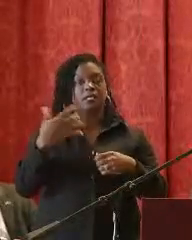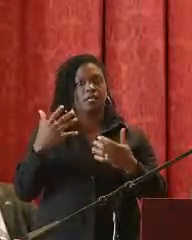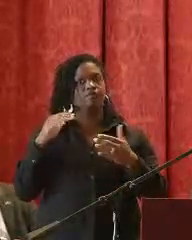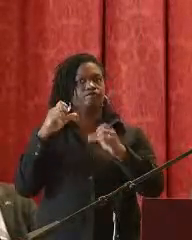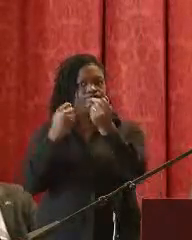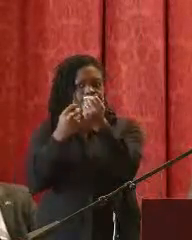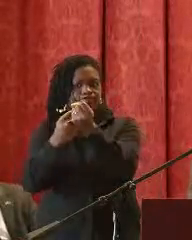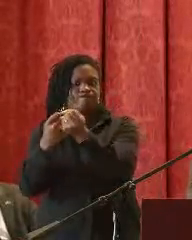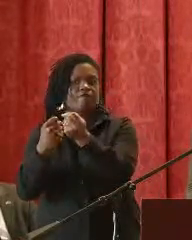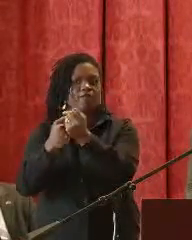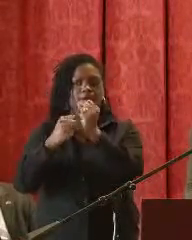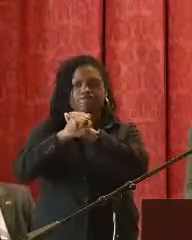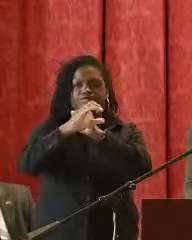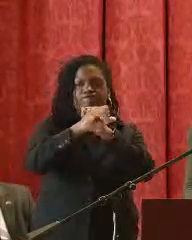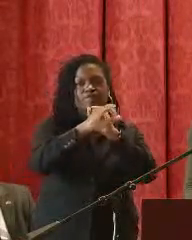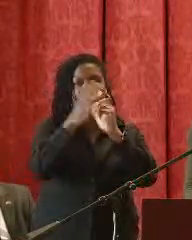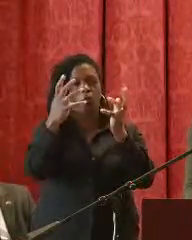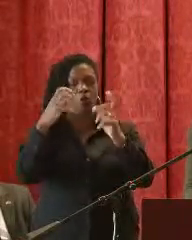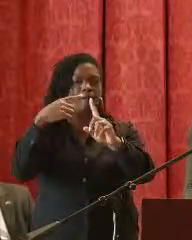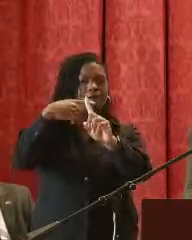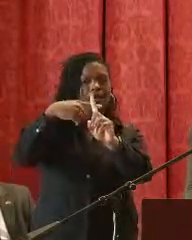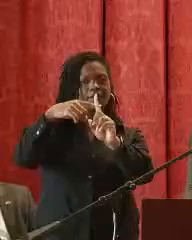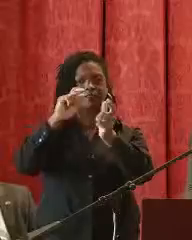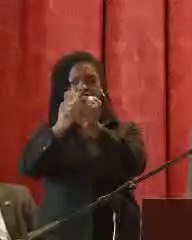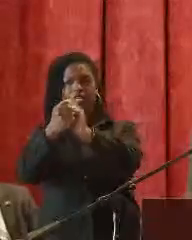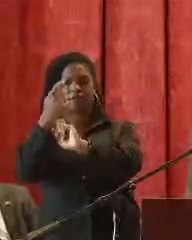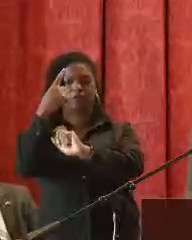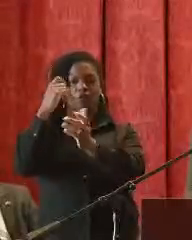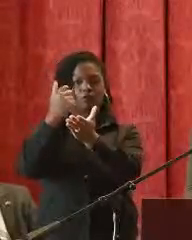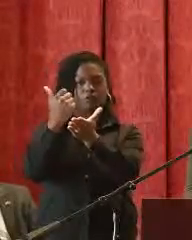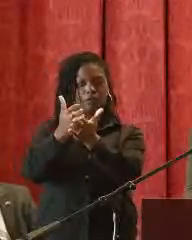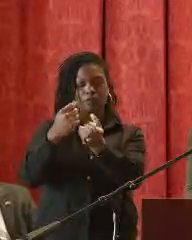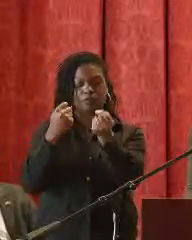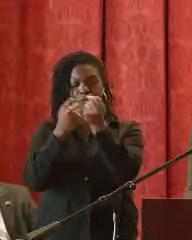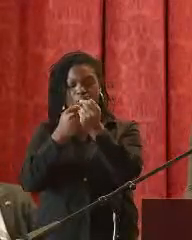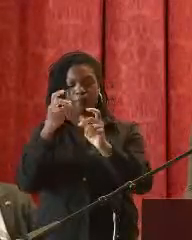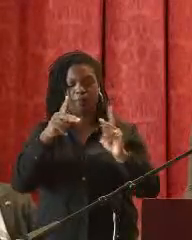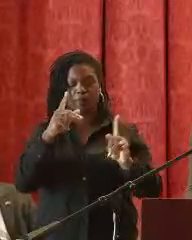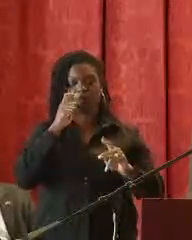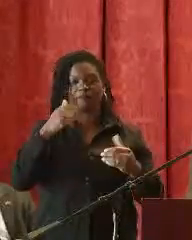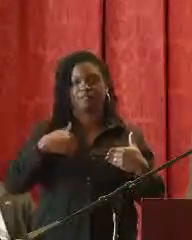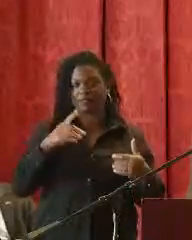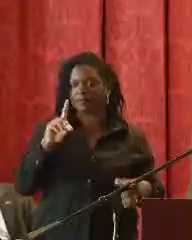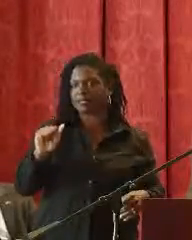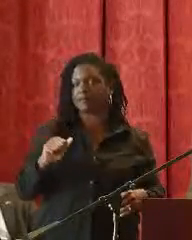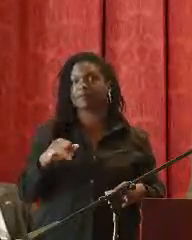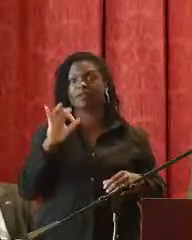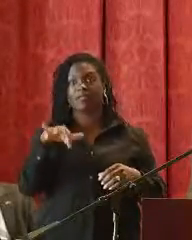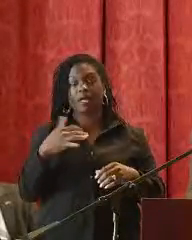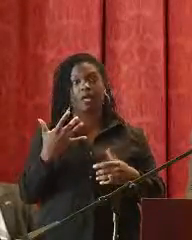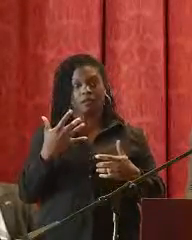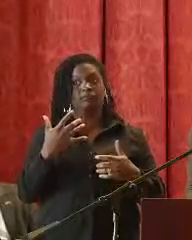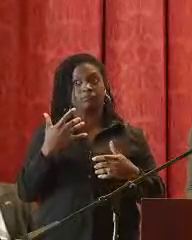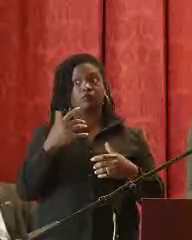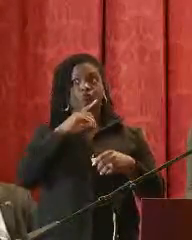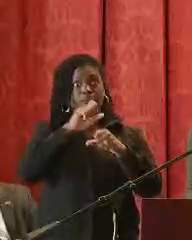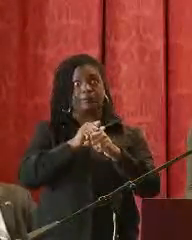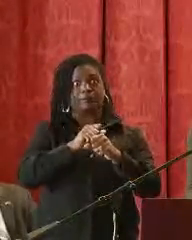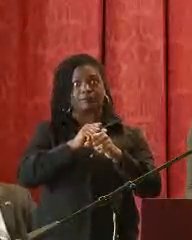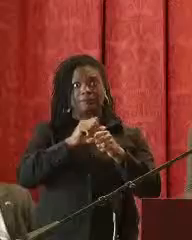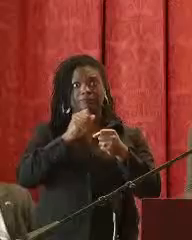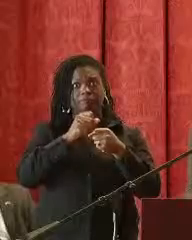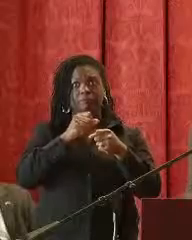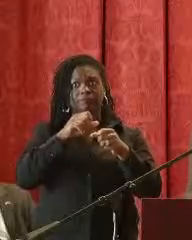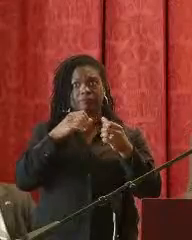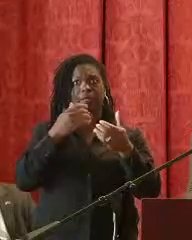with disabilities. His advocacy stretches far and wide. From developing a tandem bike